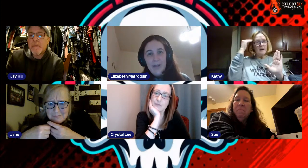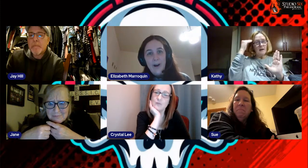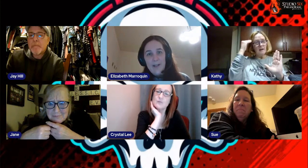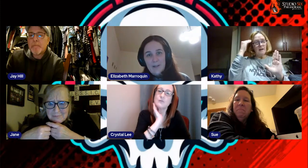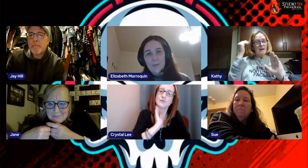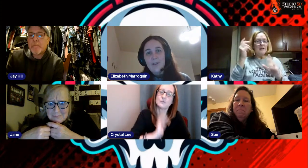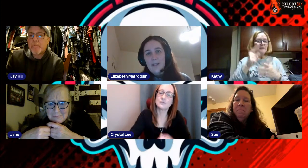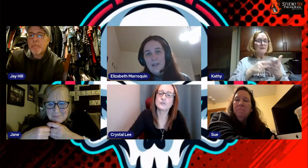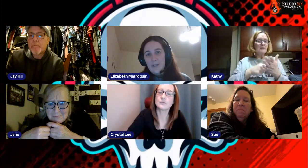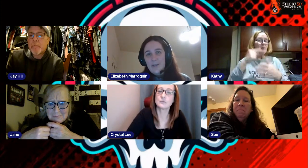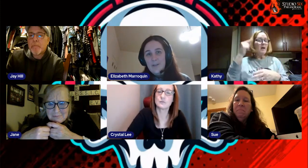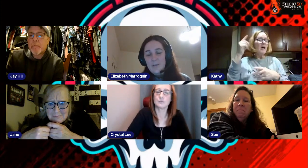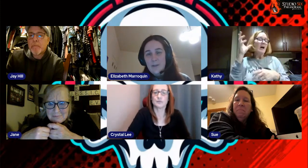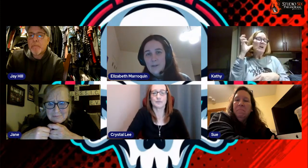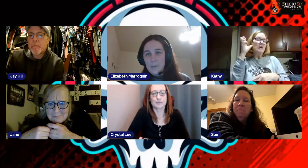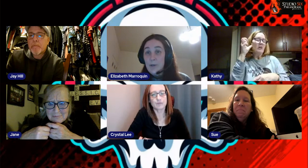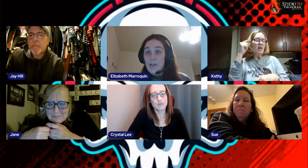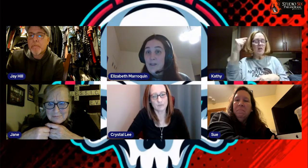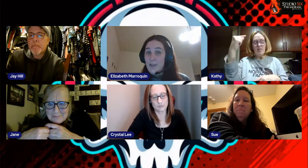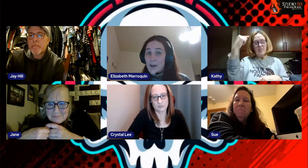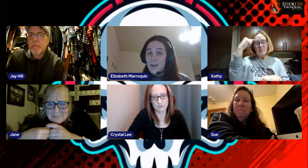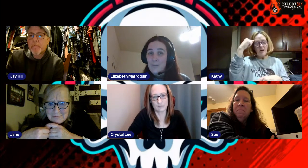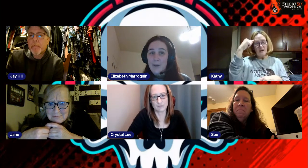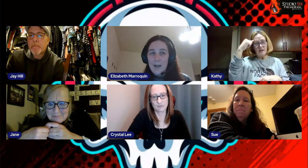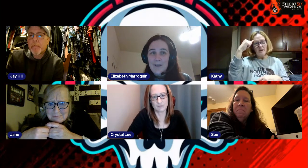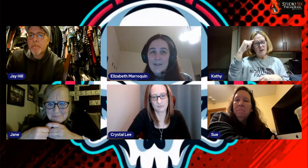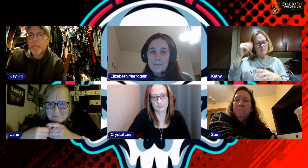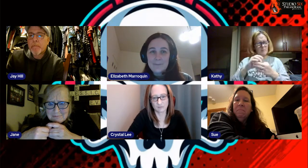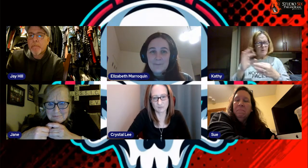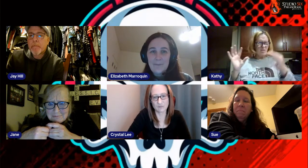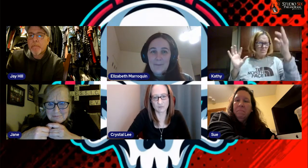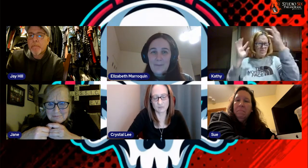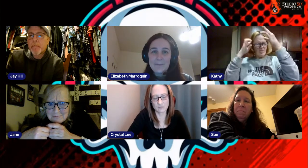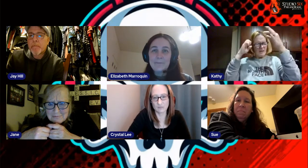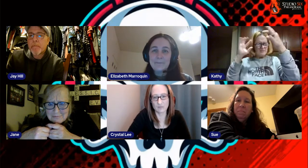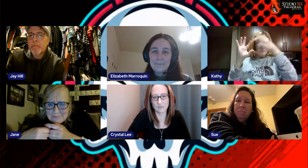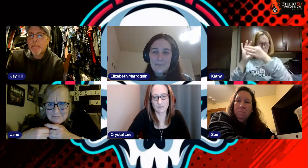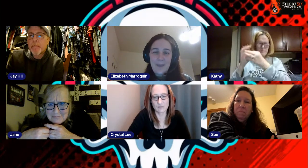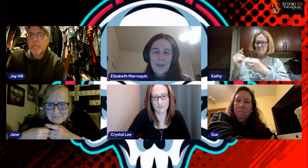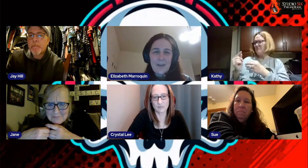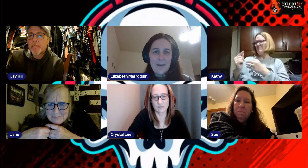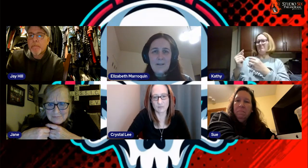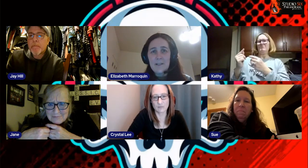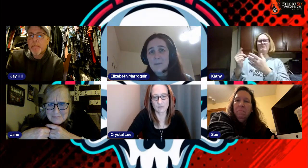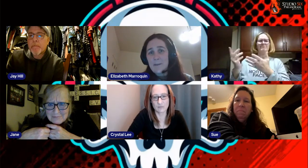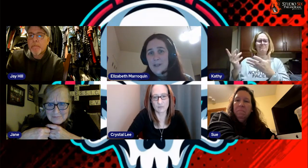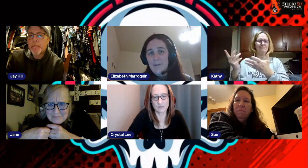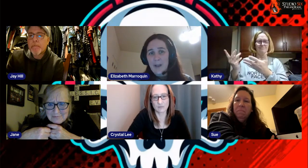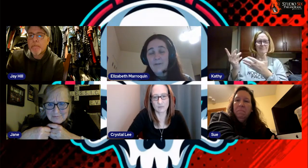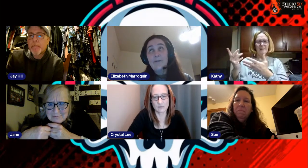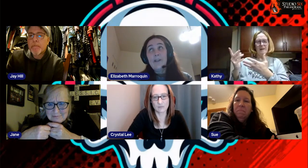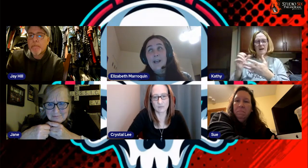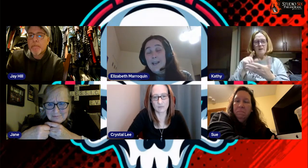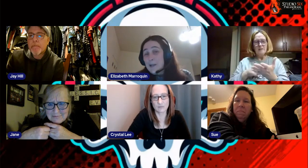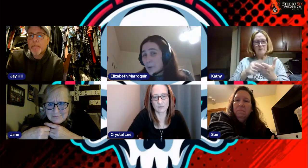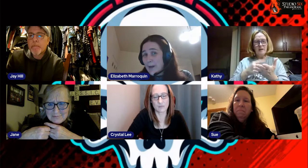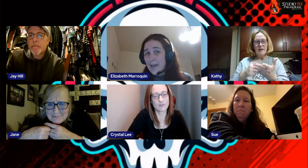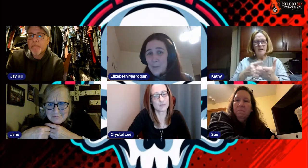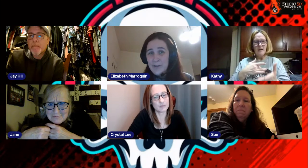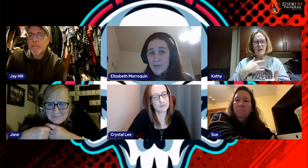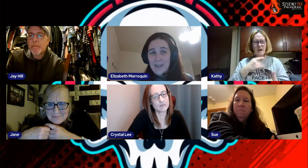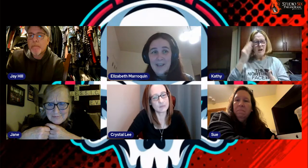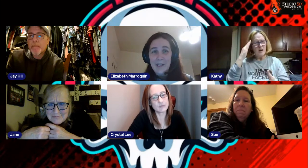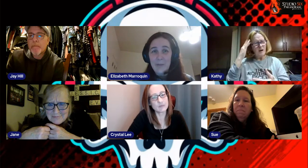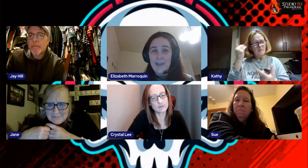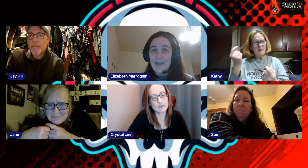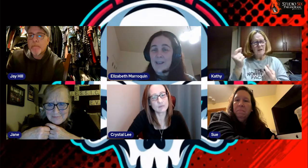hear thoughts, almost like just the spirit is putting the thought in my mind. And then sometimes I feel like I know what